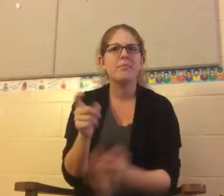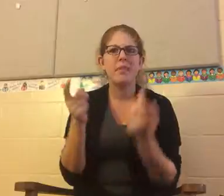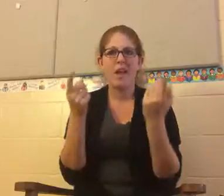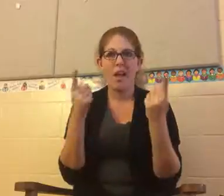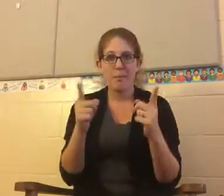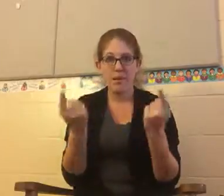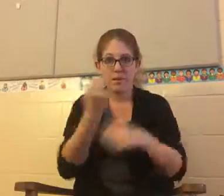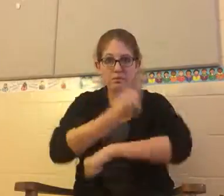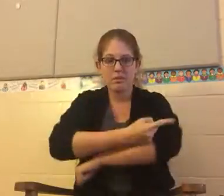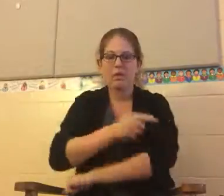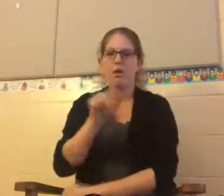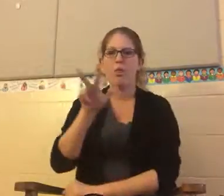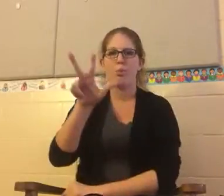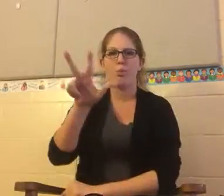365 days,